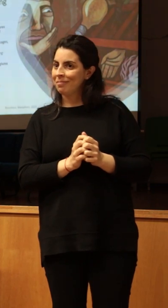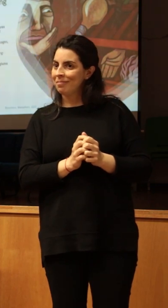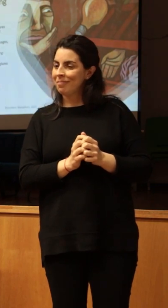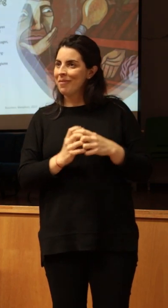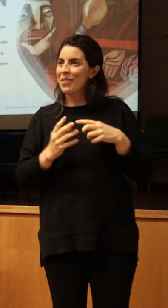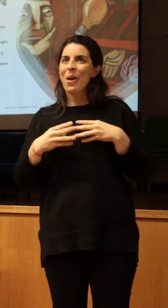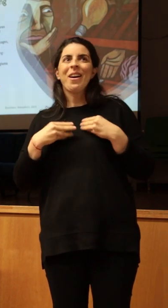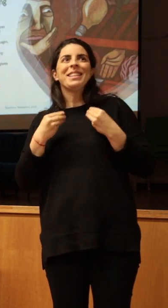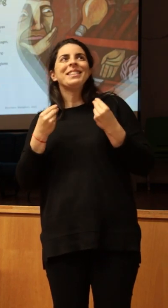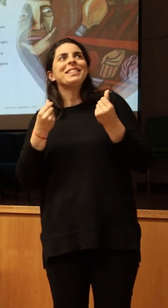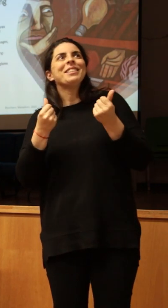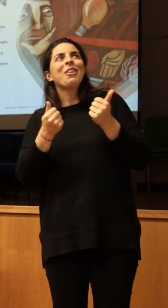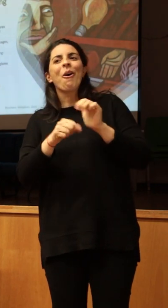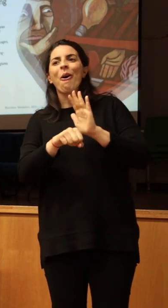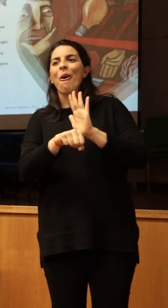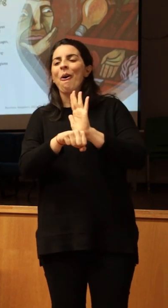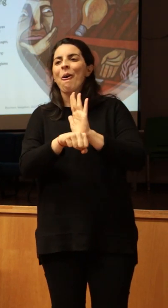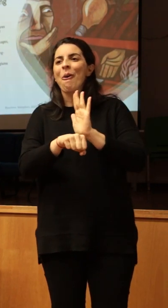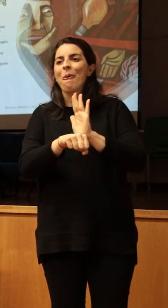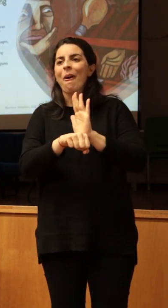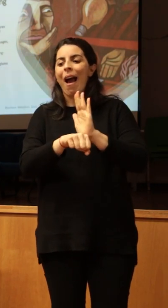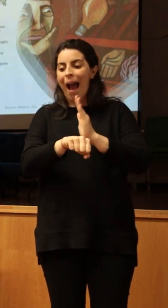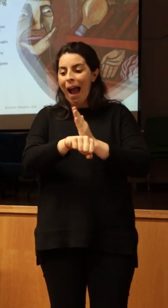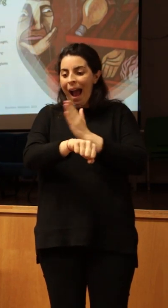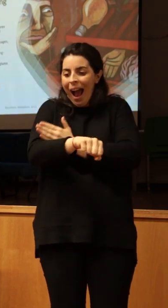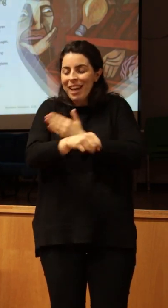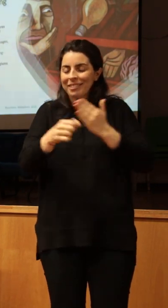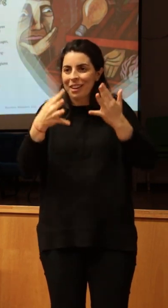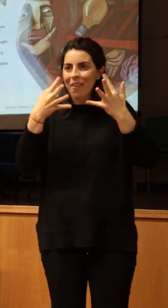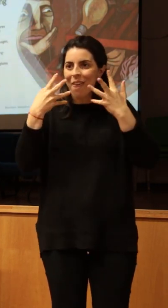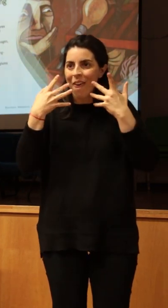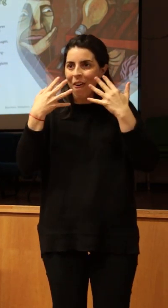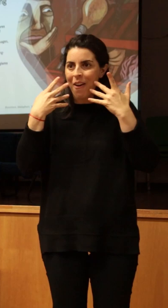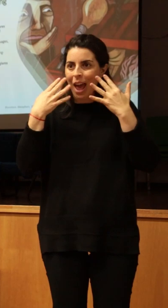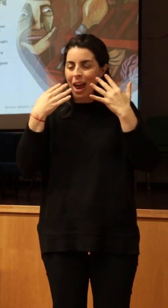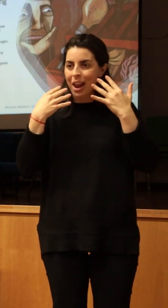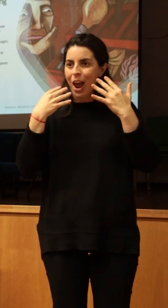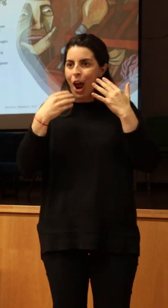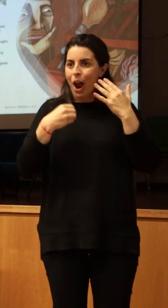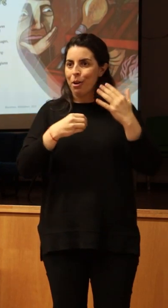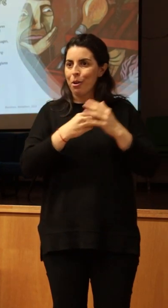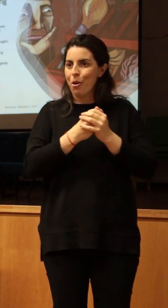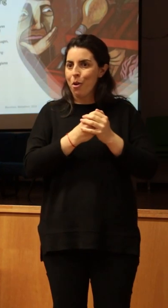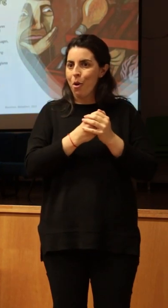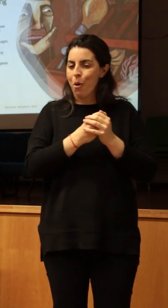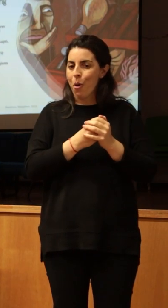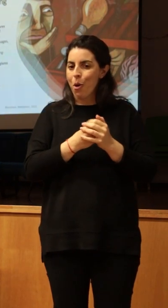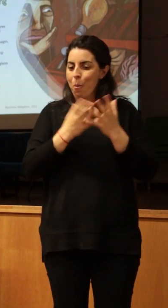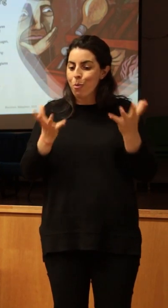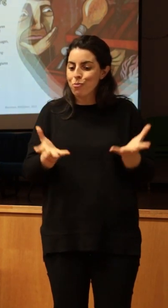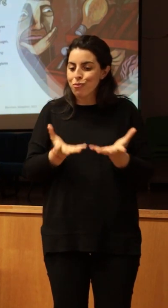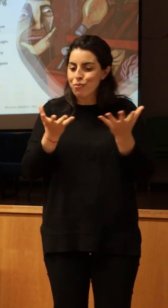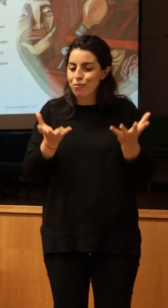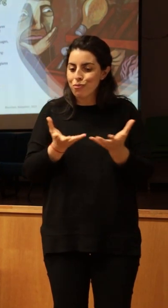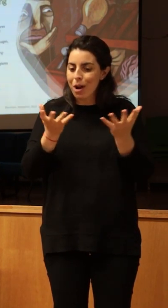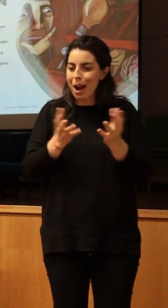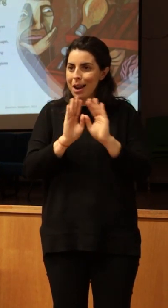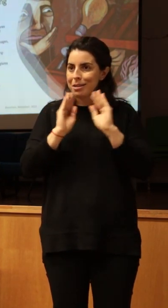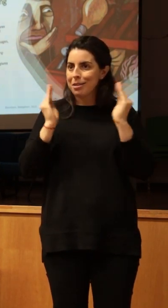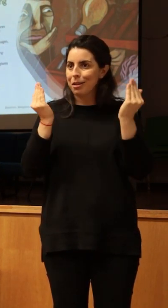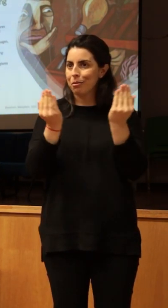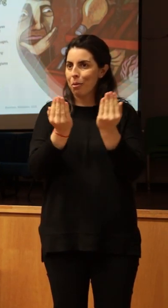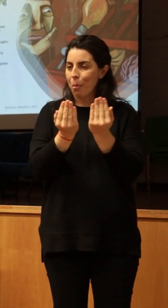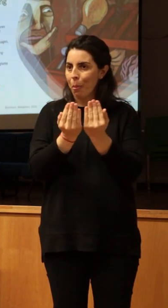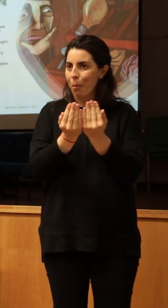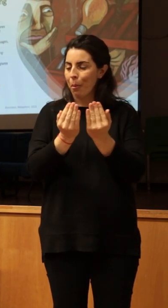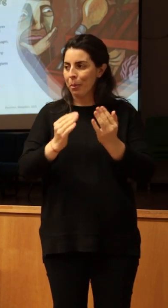mundo. Like I'm trying to do something and I feel like there's no way out. Like I'm hitting the wall. Estoy calentando el mundo. Right. Now hitting the wall